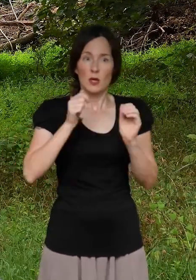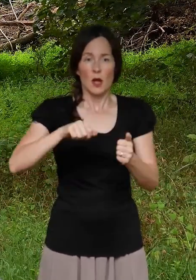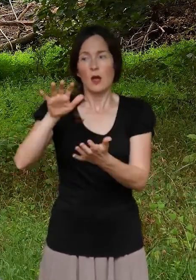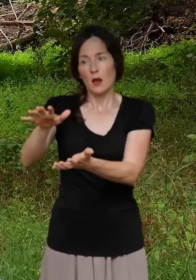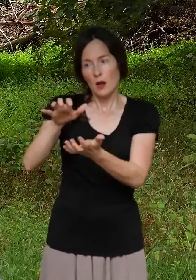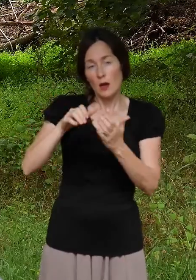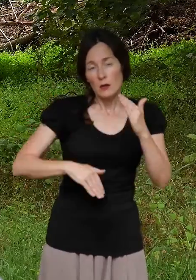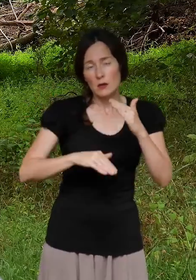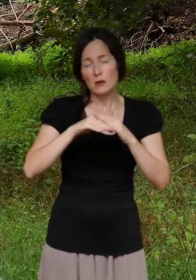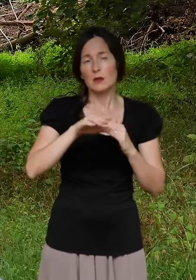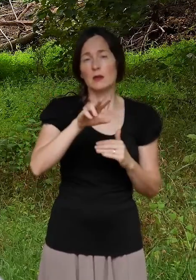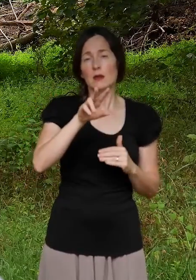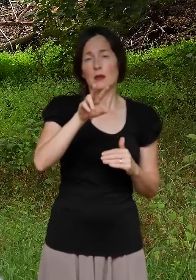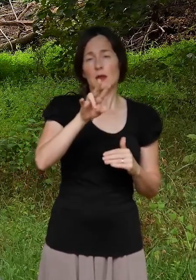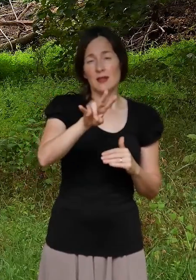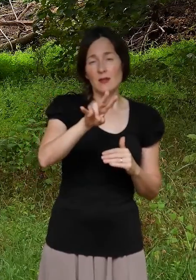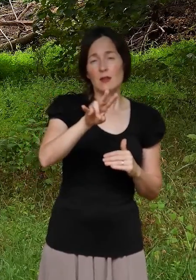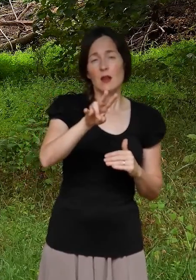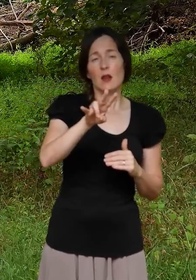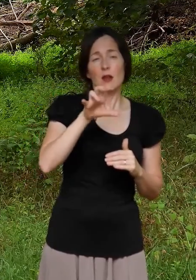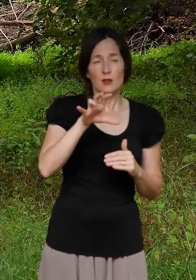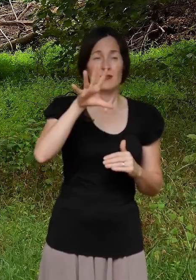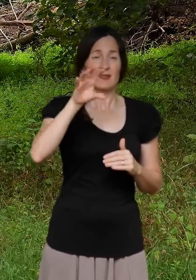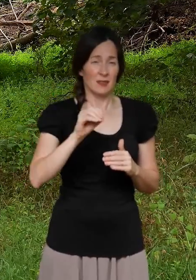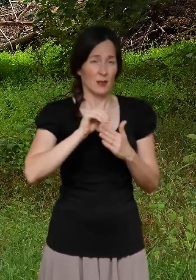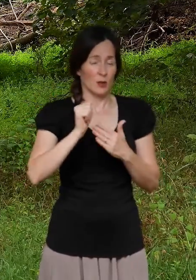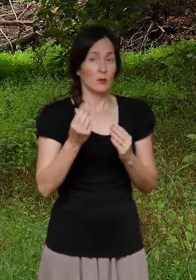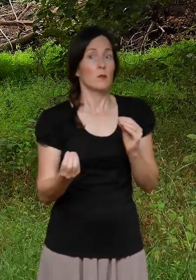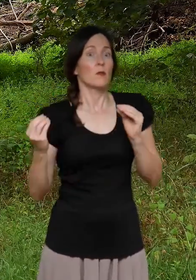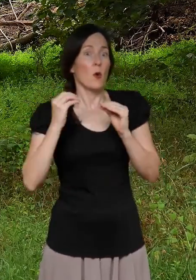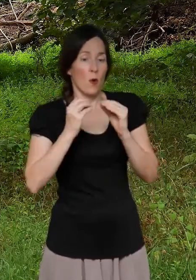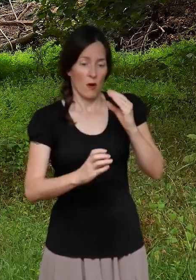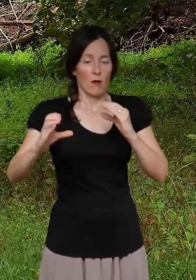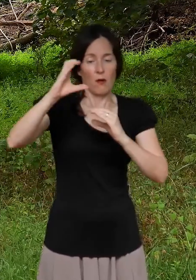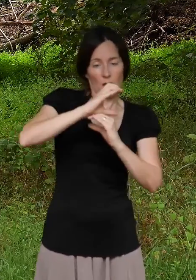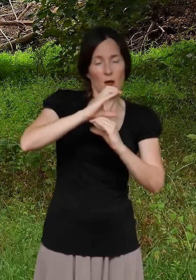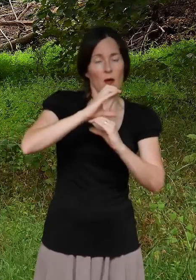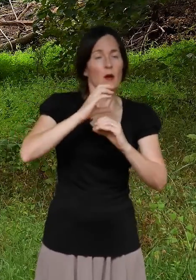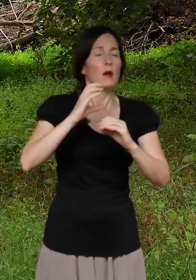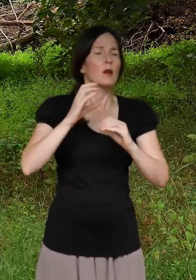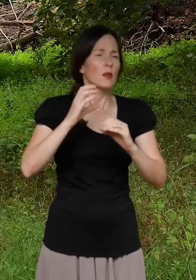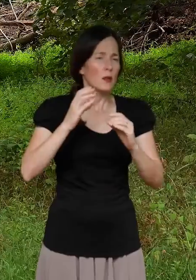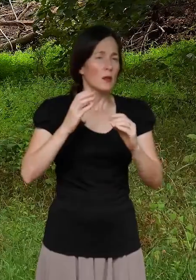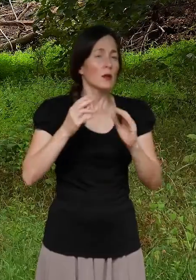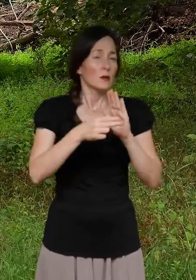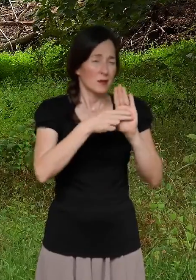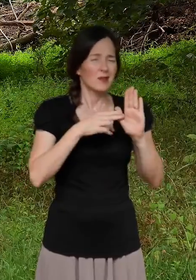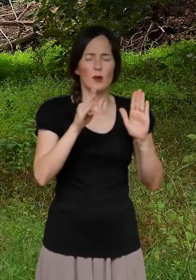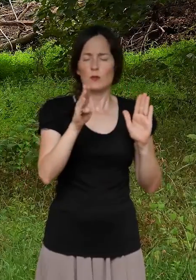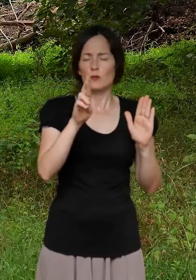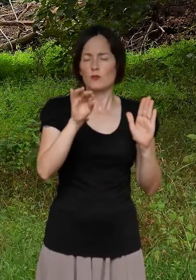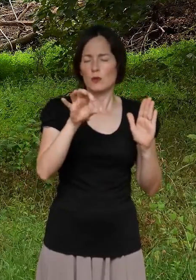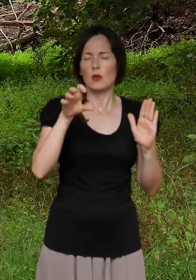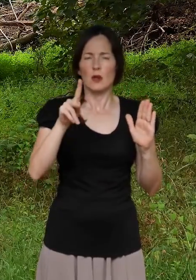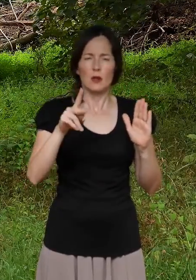MEMA will be able to capitalize up to $225 million of federal funds through the STORM